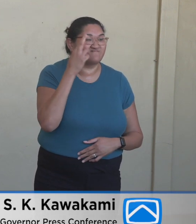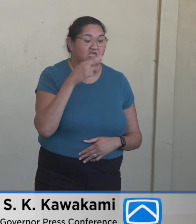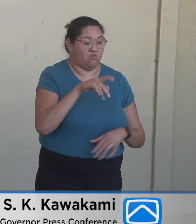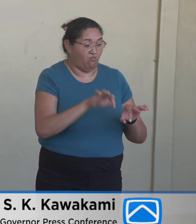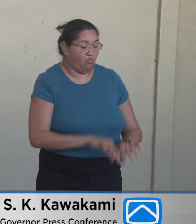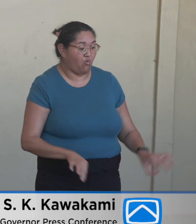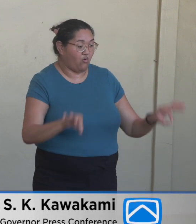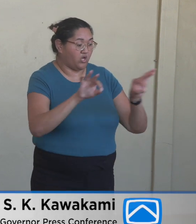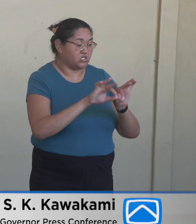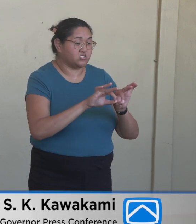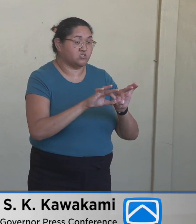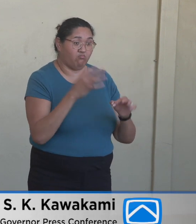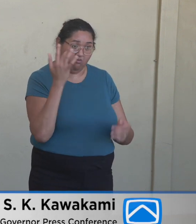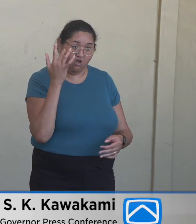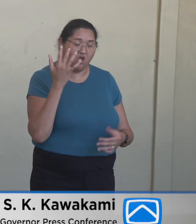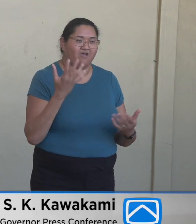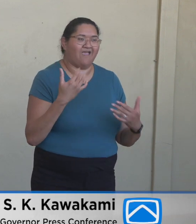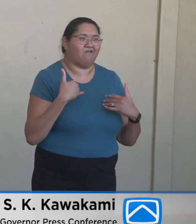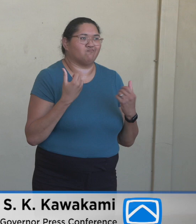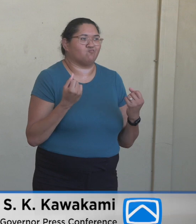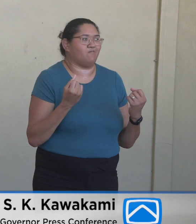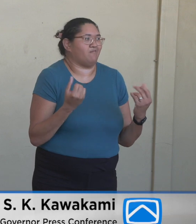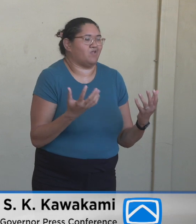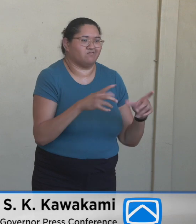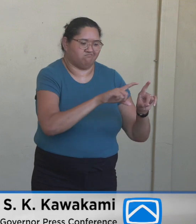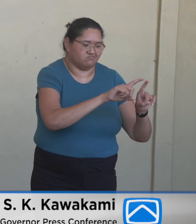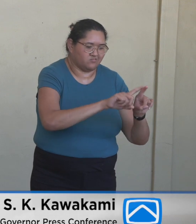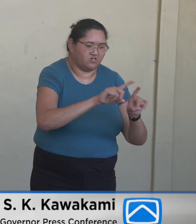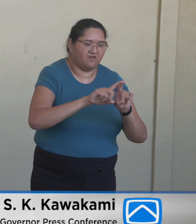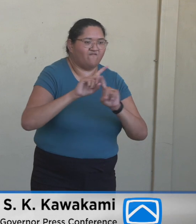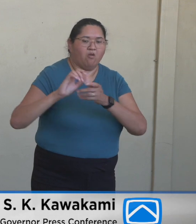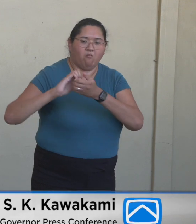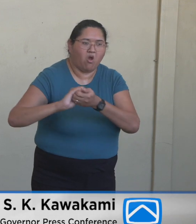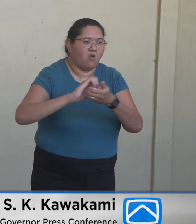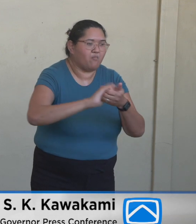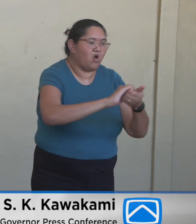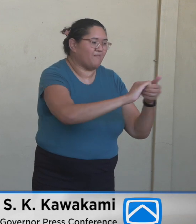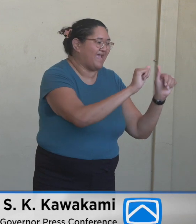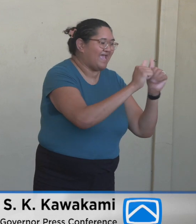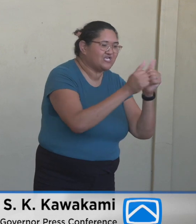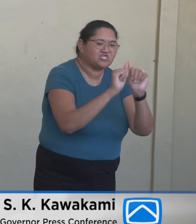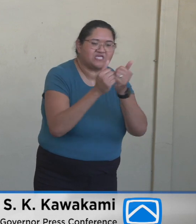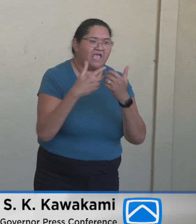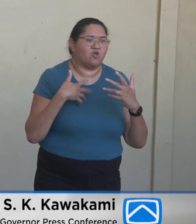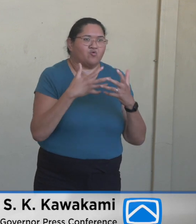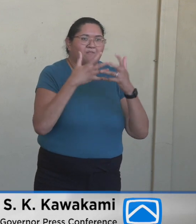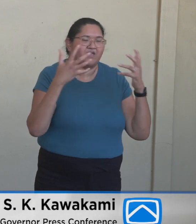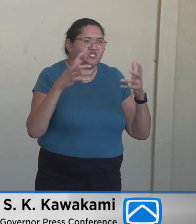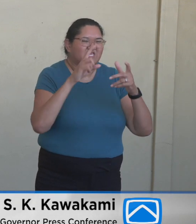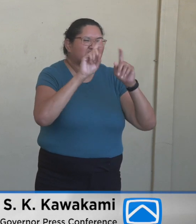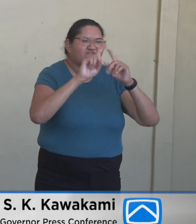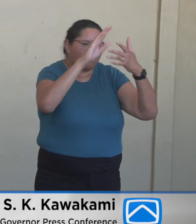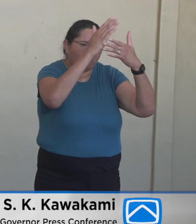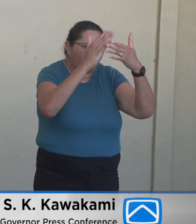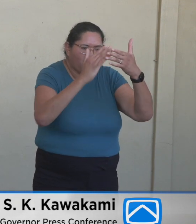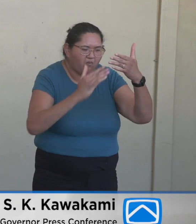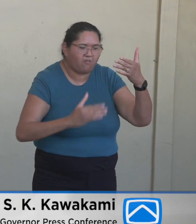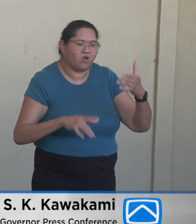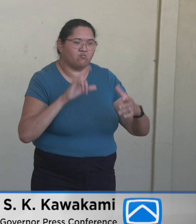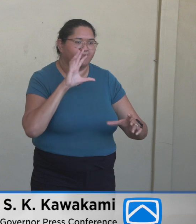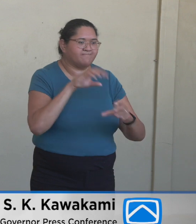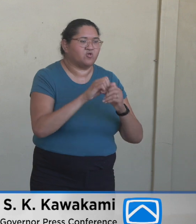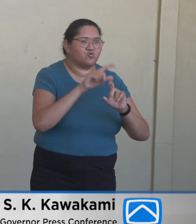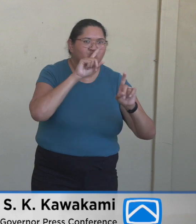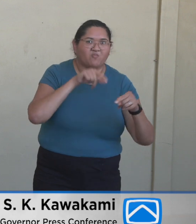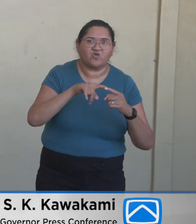so important is because there are so many different partnering agencies, so many moving parts when it comes to